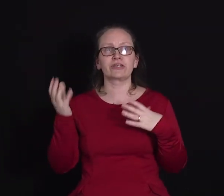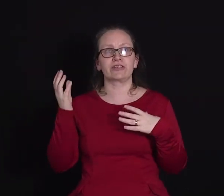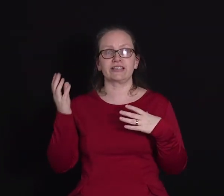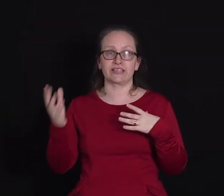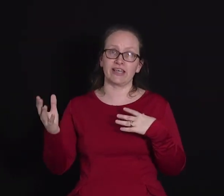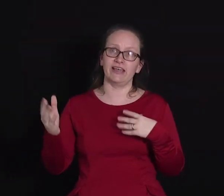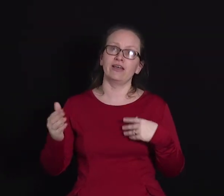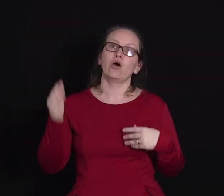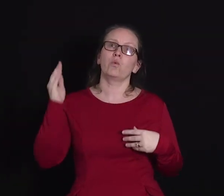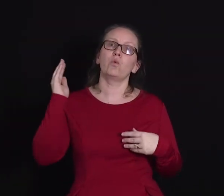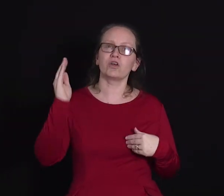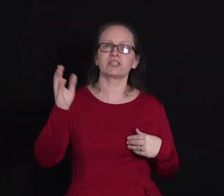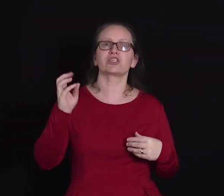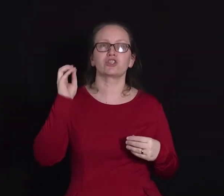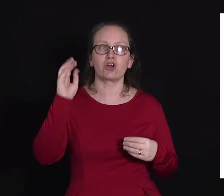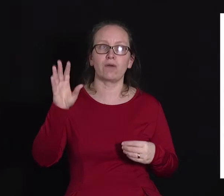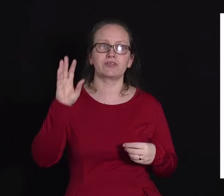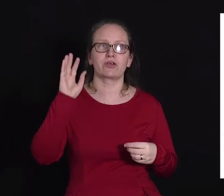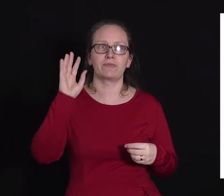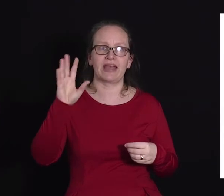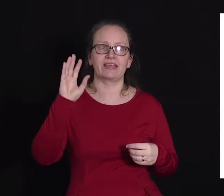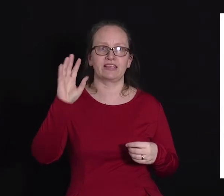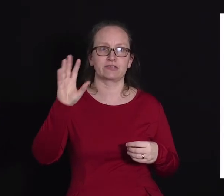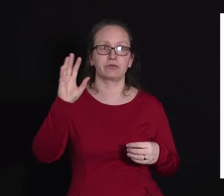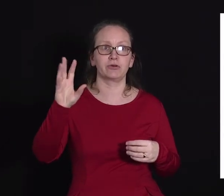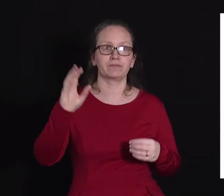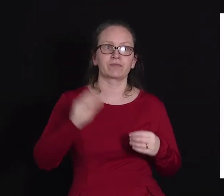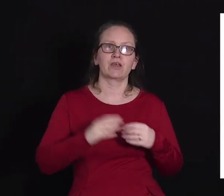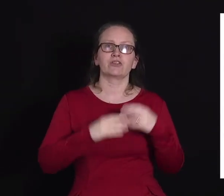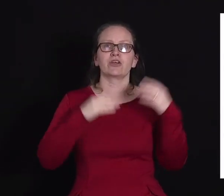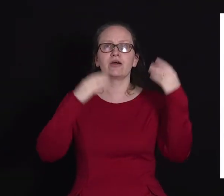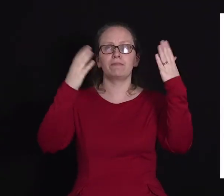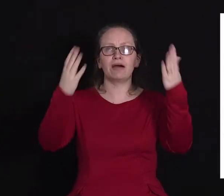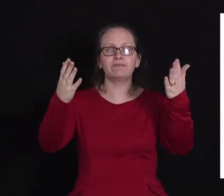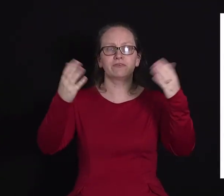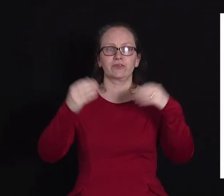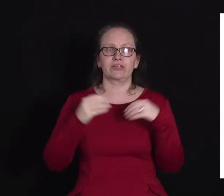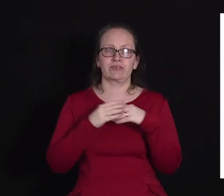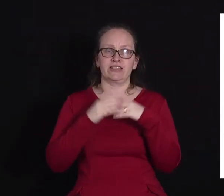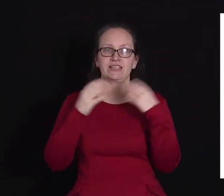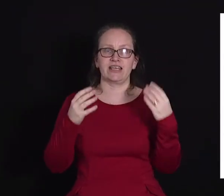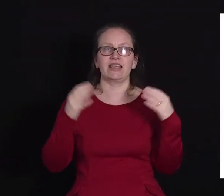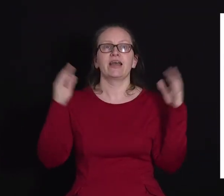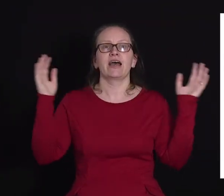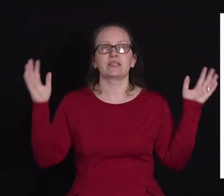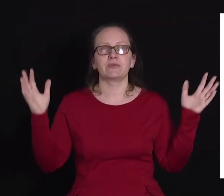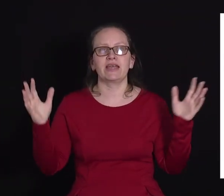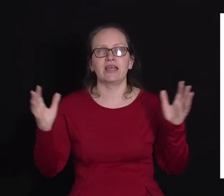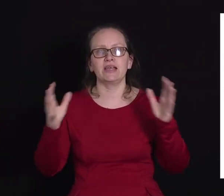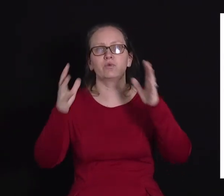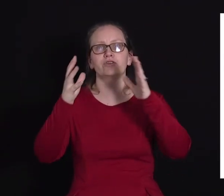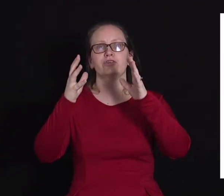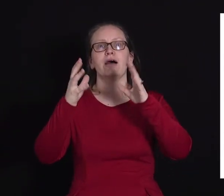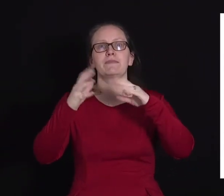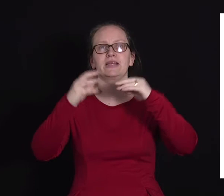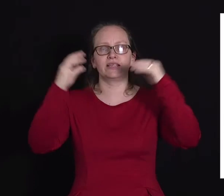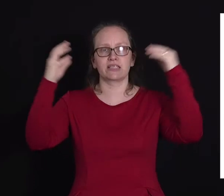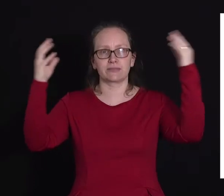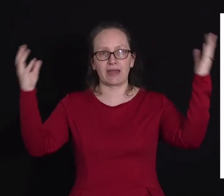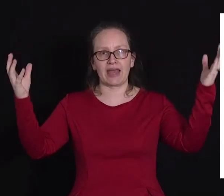degrees C, water stops obeying this rule. So above 4 degrees C, as we heat water up, it